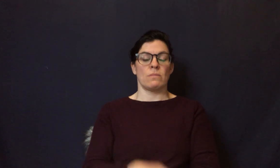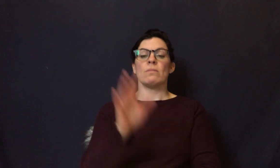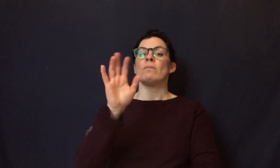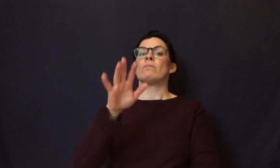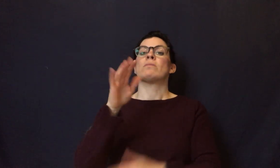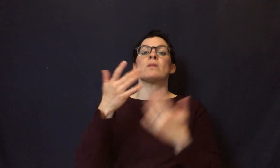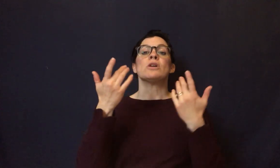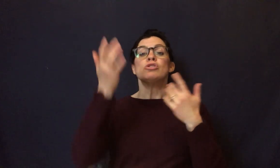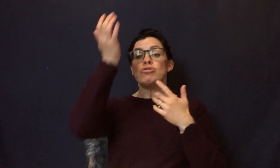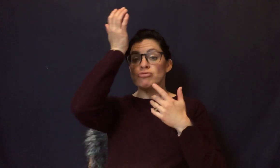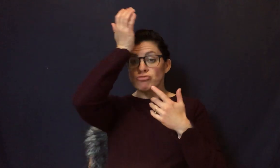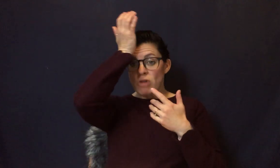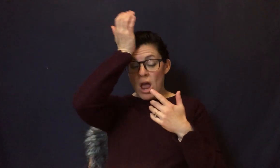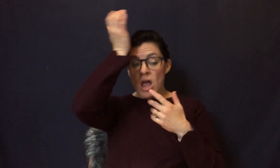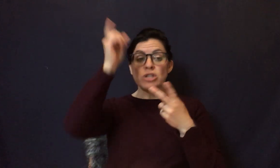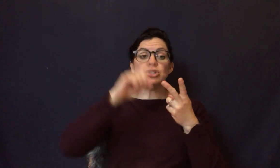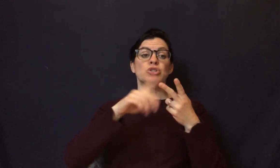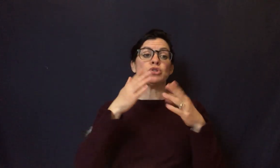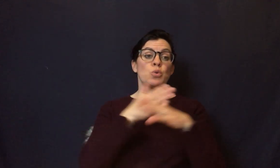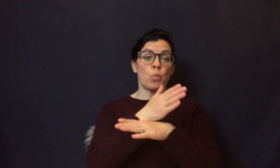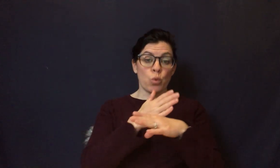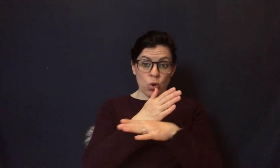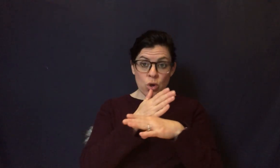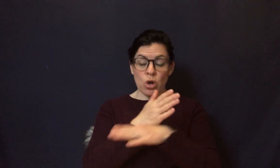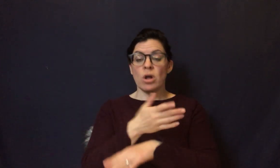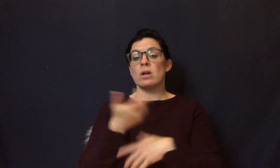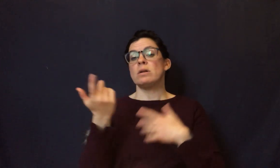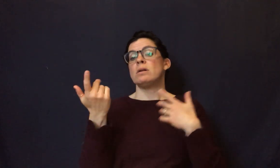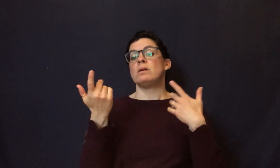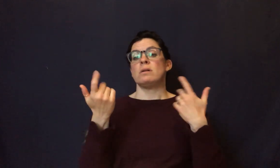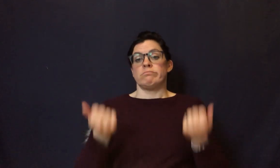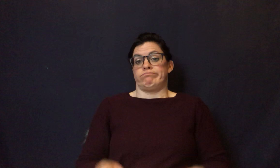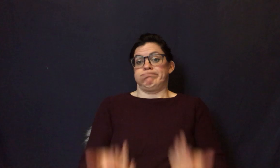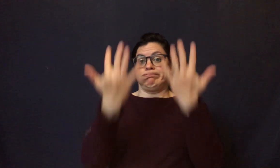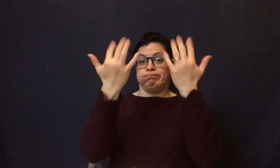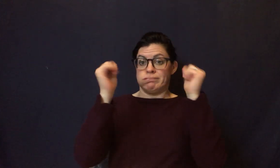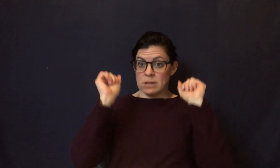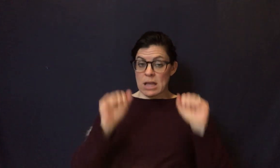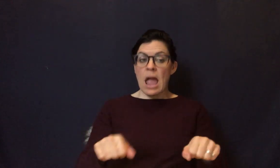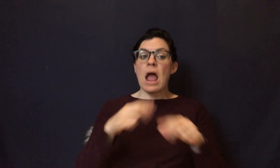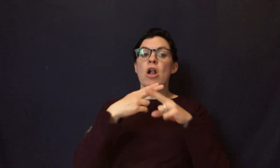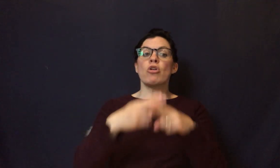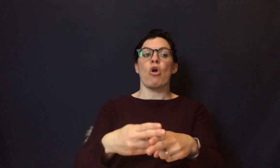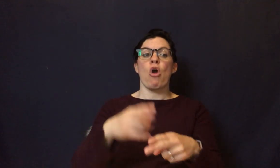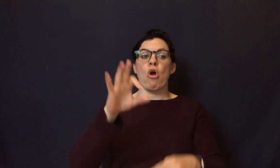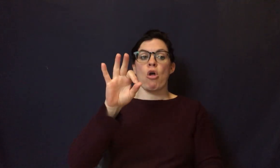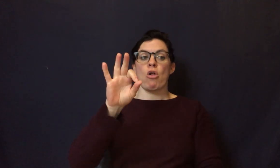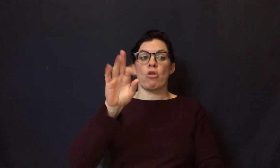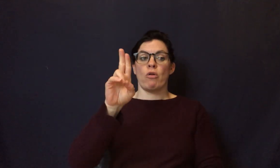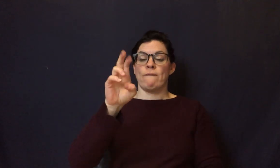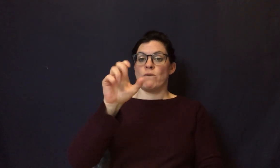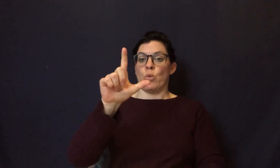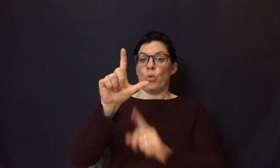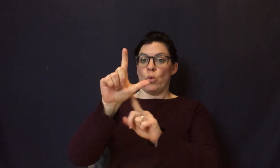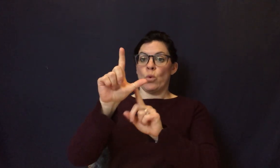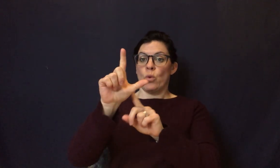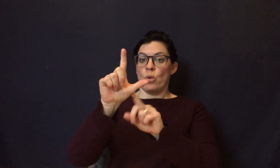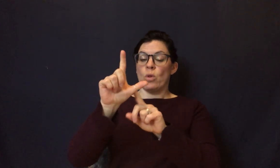going to get into this in a few minutes, okay? But that is the fuel. Now, excuse me, Megan, will you have it up? What